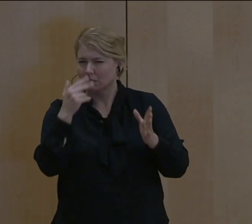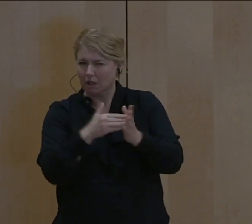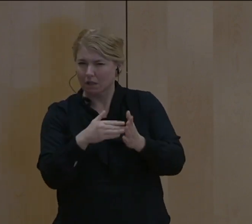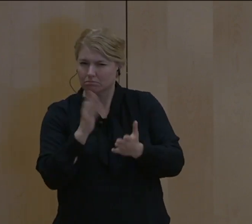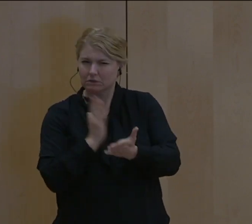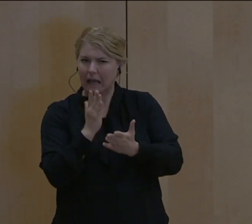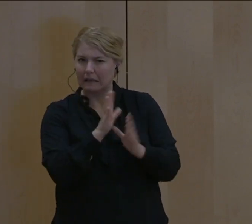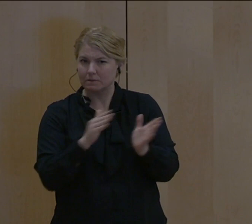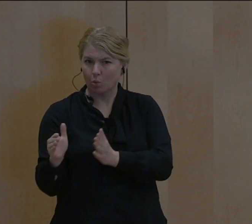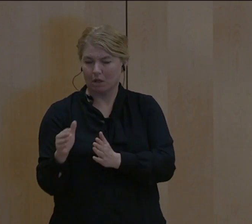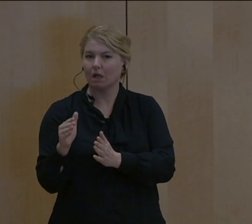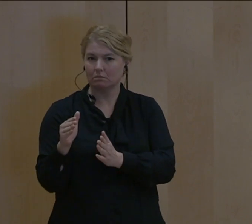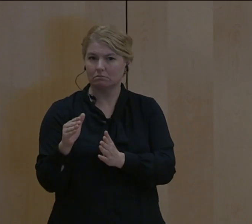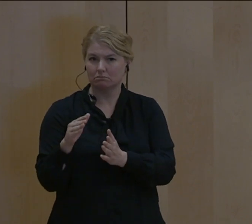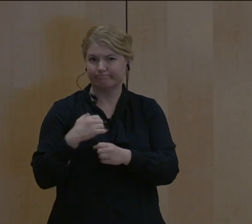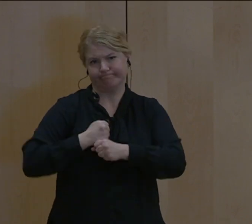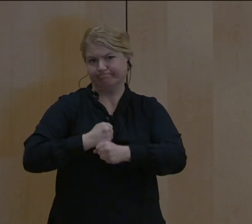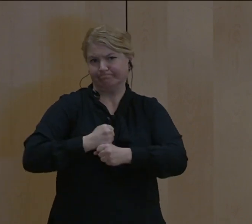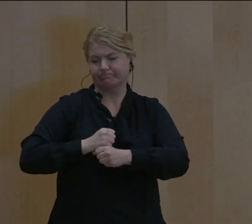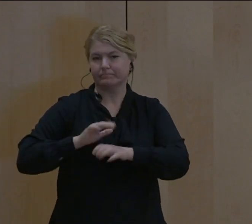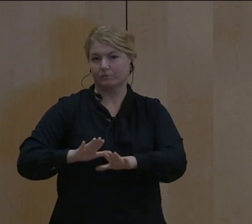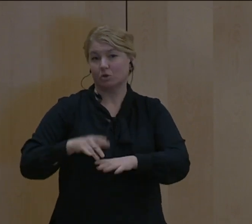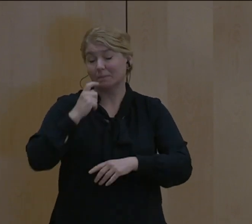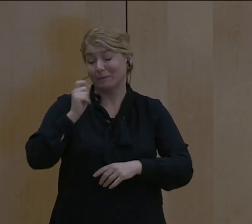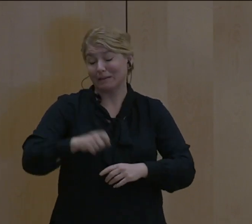this struggle because freedom